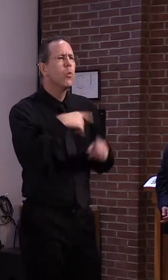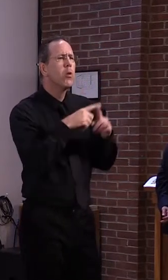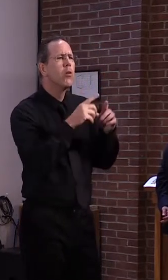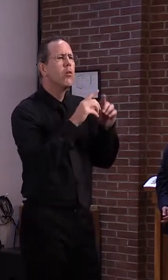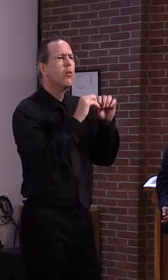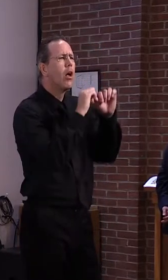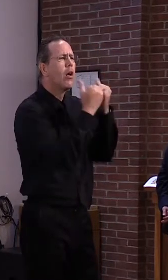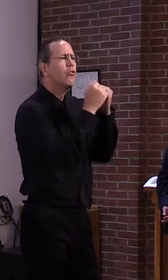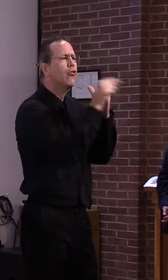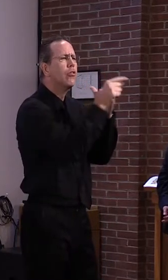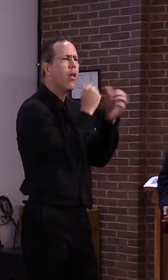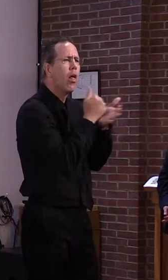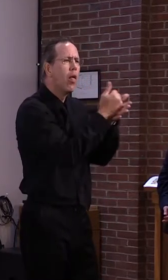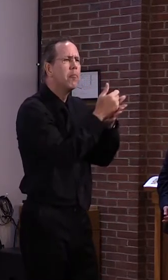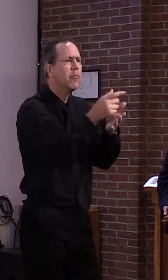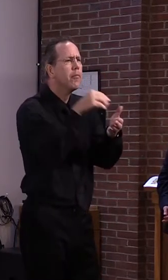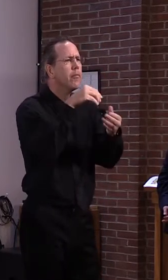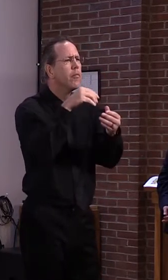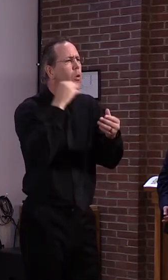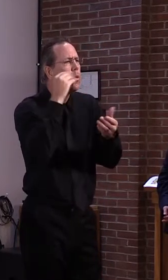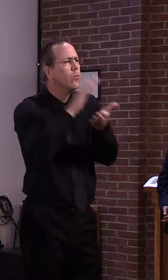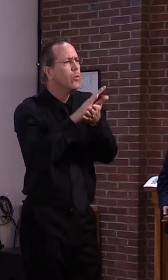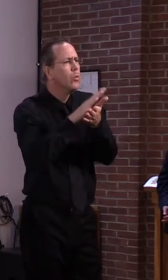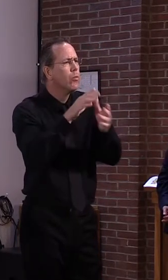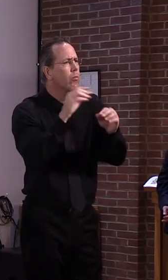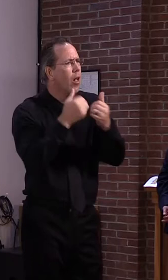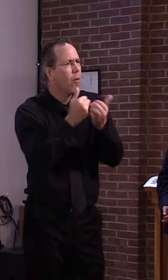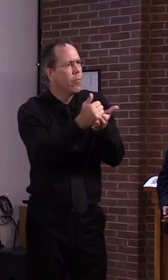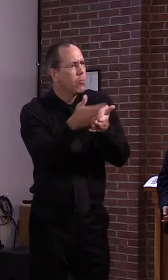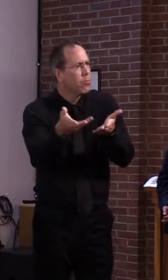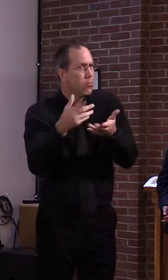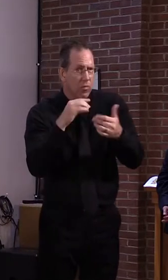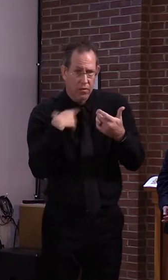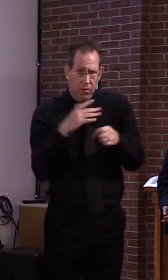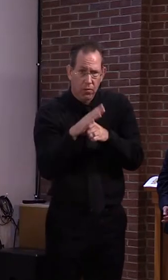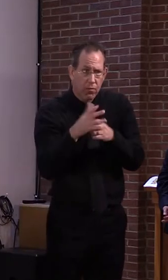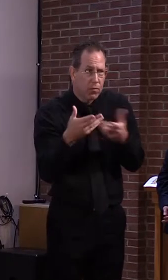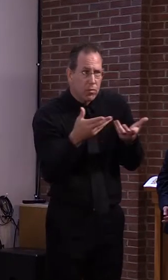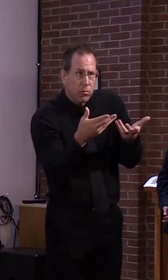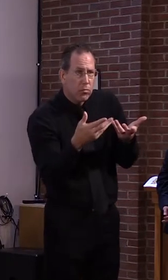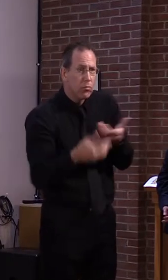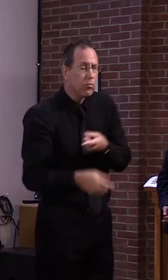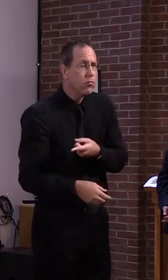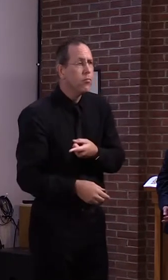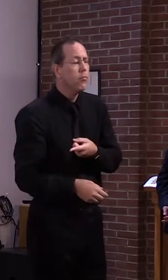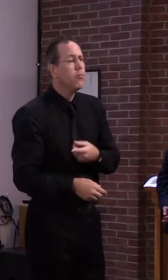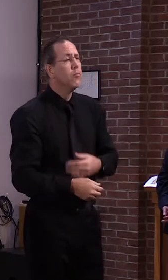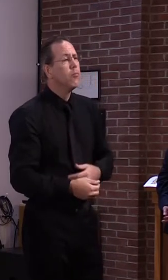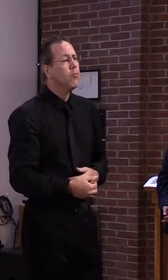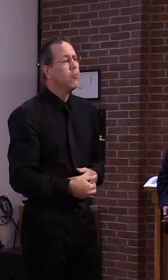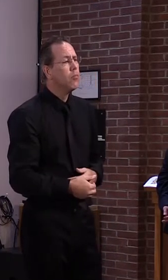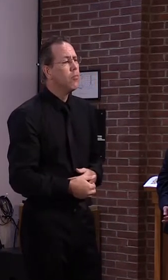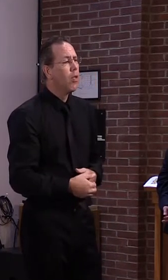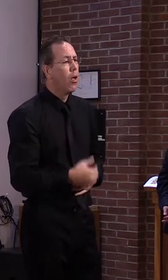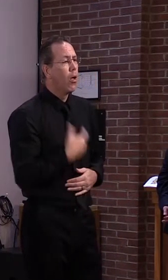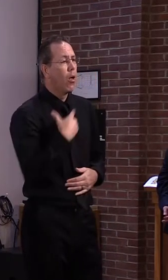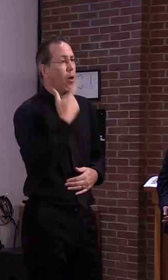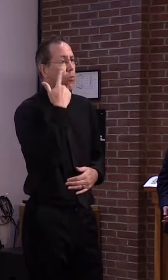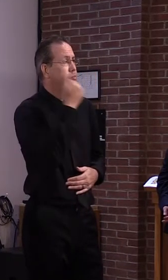wouldn't necessarily have the ability under our own authority to do that. It would require the legislature to enact a policy change in that regard.